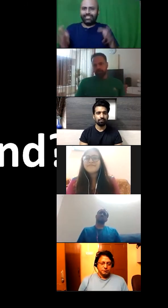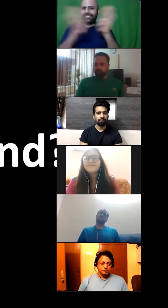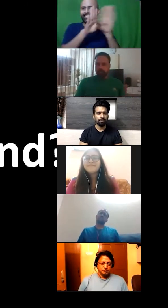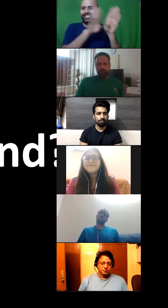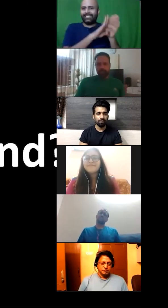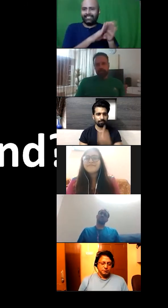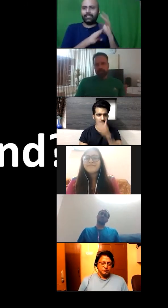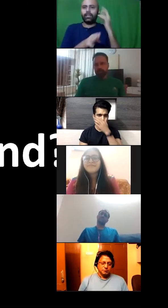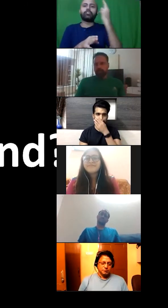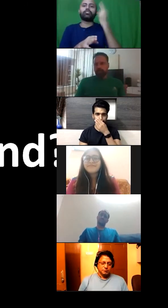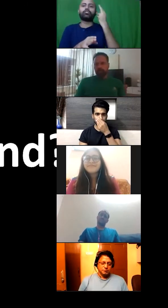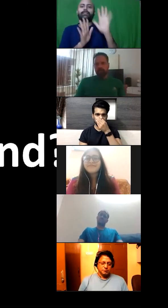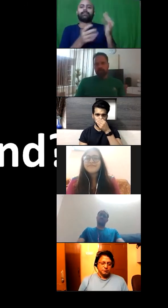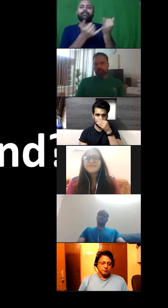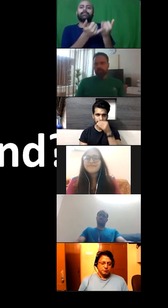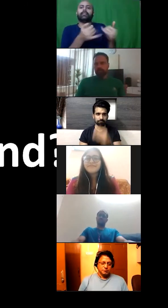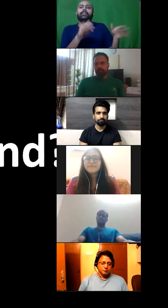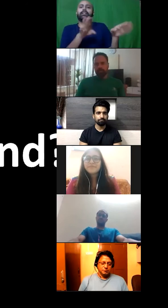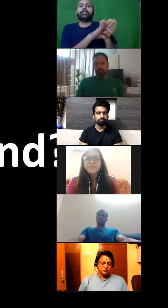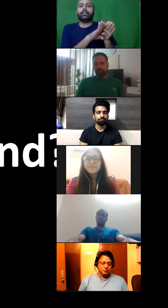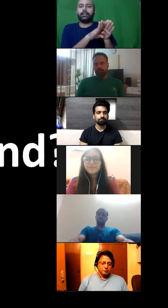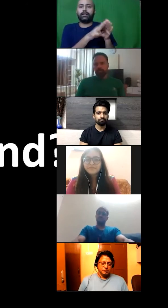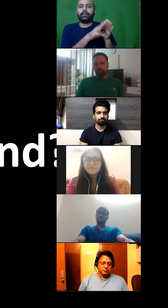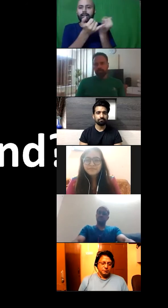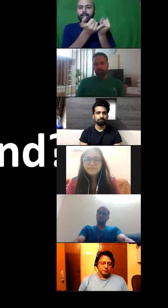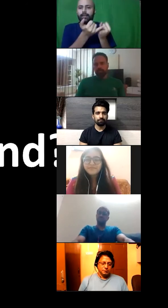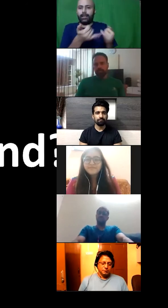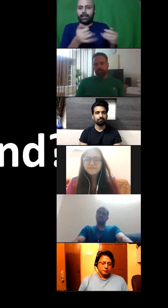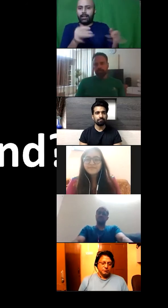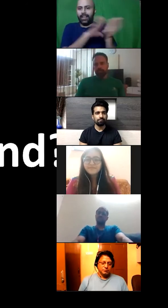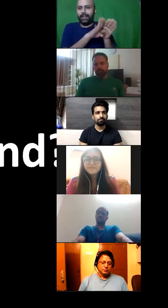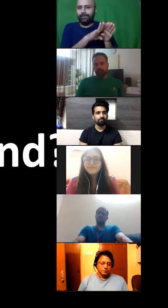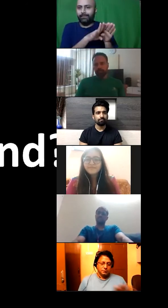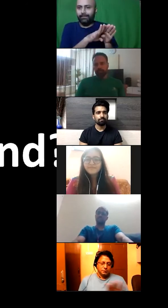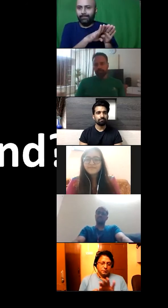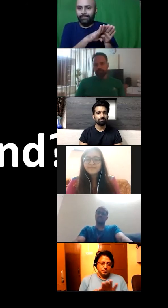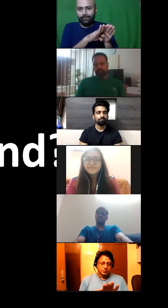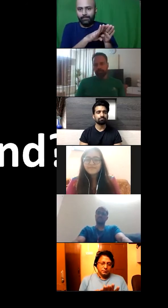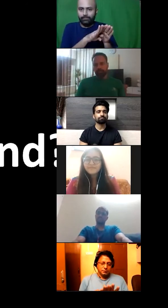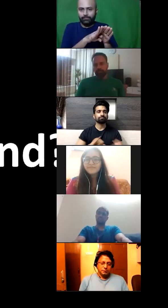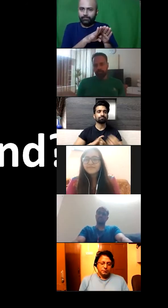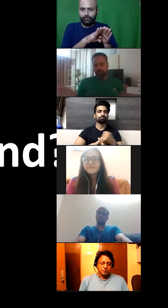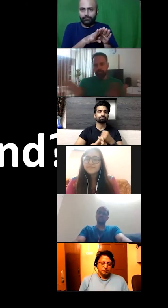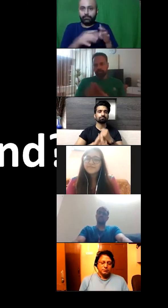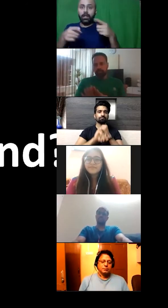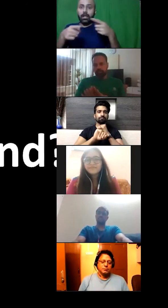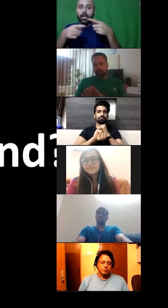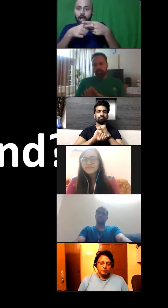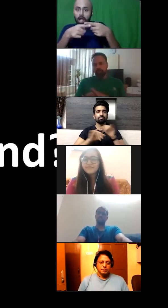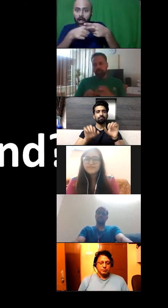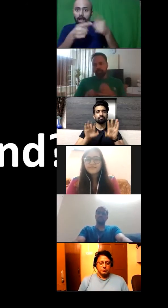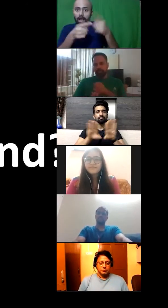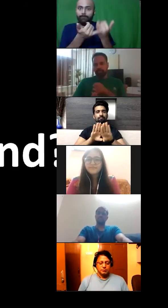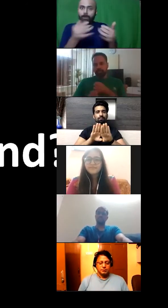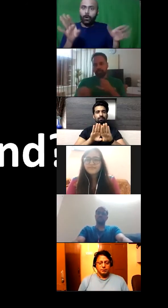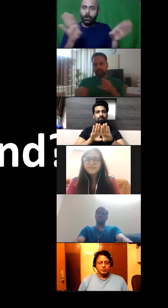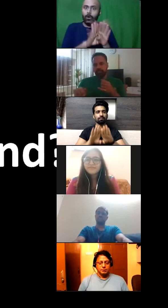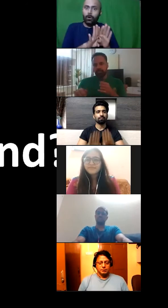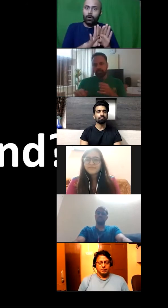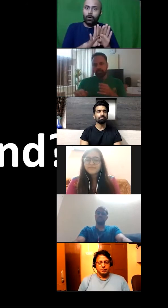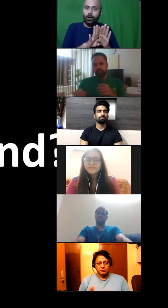home, and most of the things in shops are closed as well. So this is the reason we use sign for Sunday like this way, S and